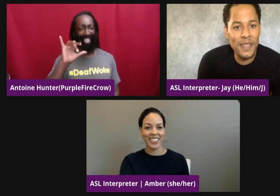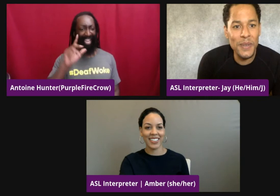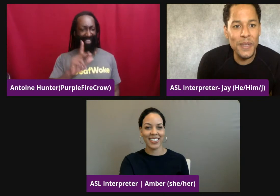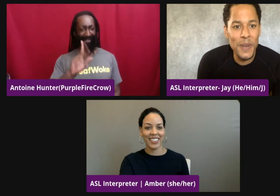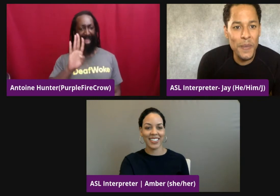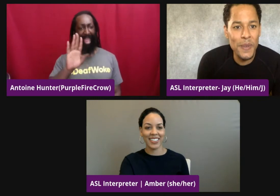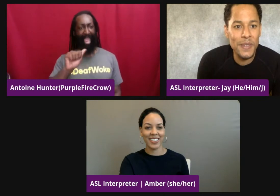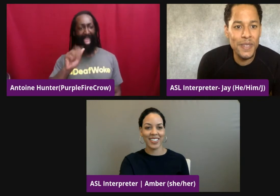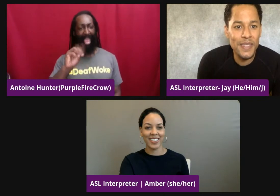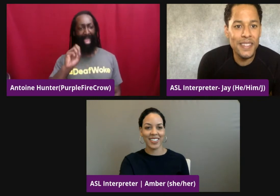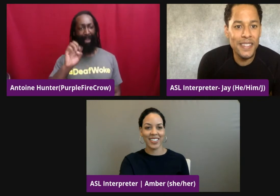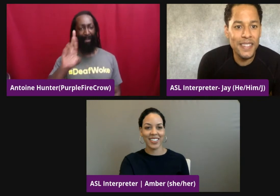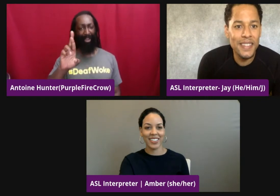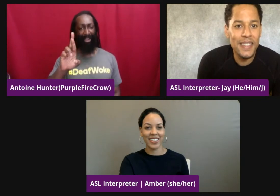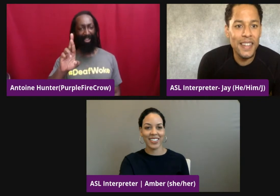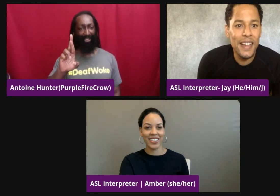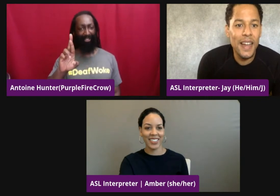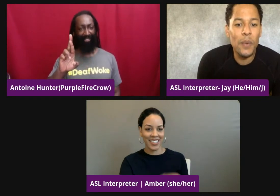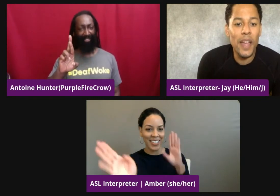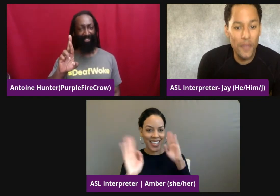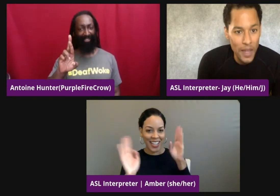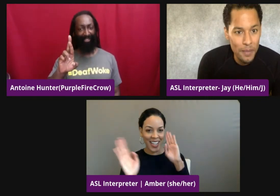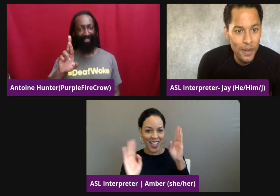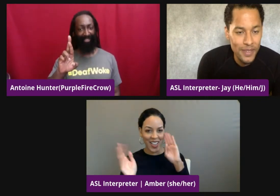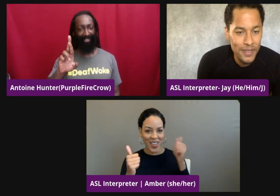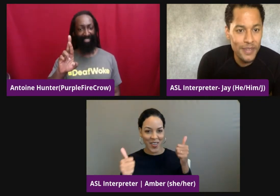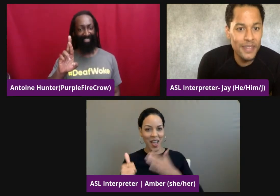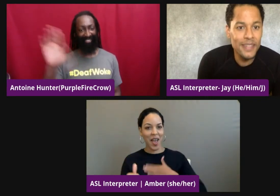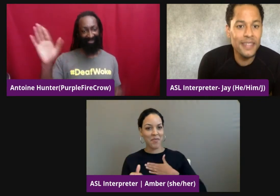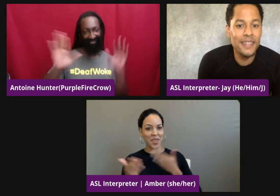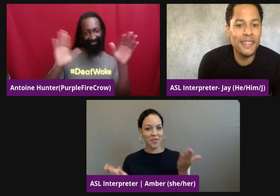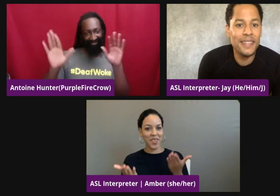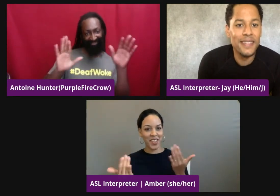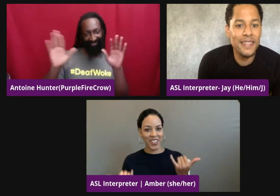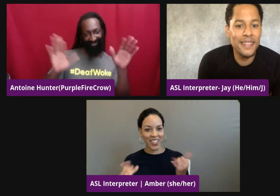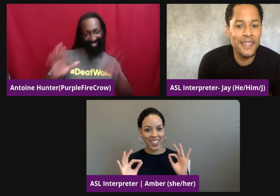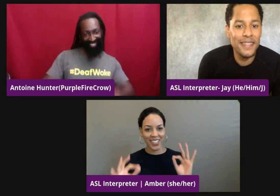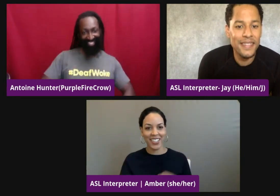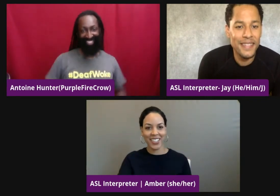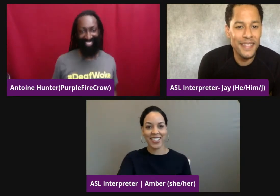I see my two interpreters. We have Amber.